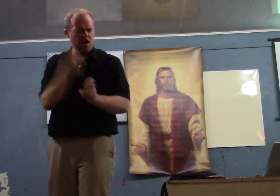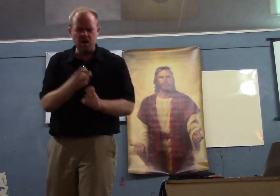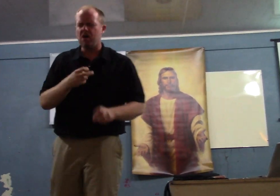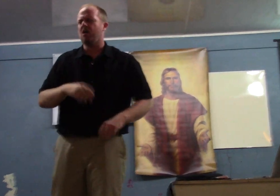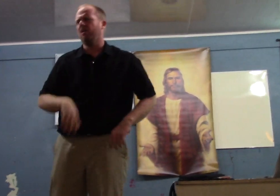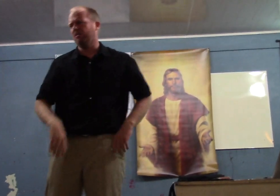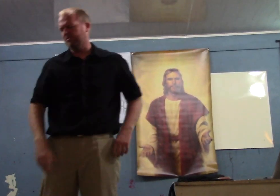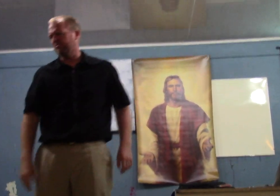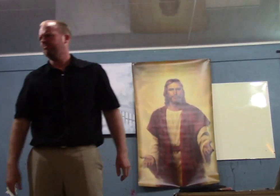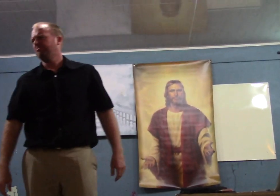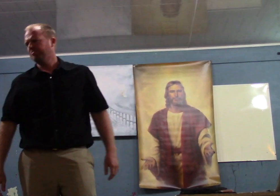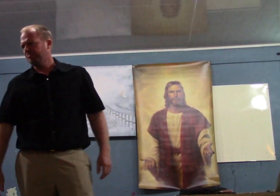That is hard, that's true.